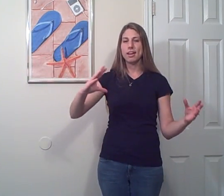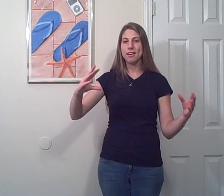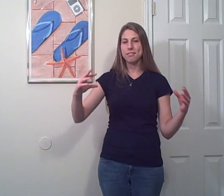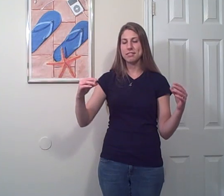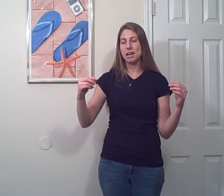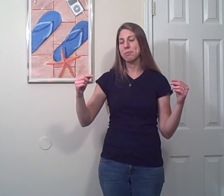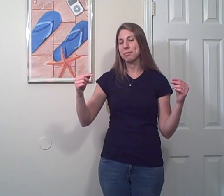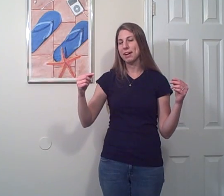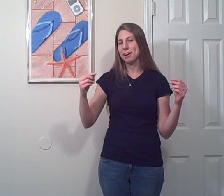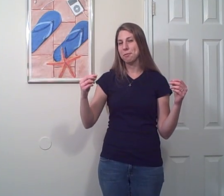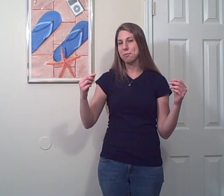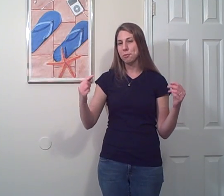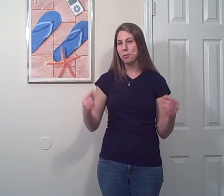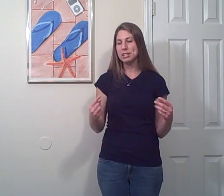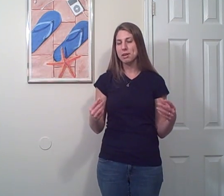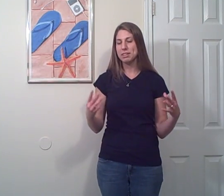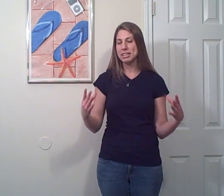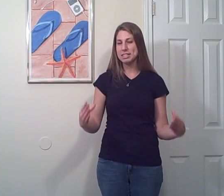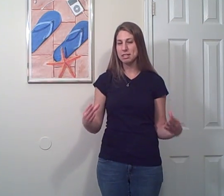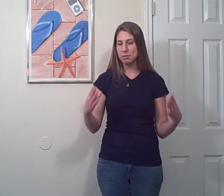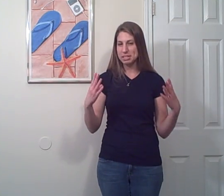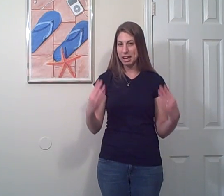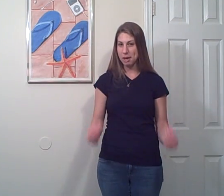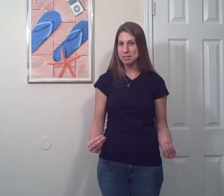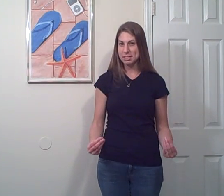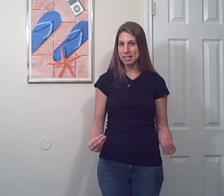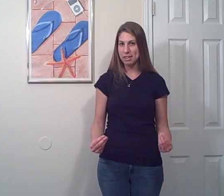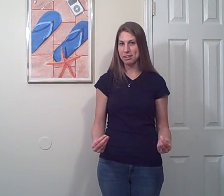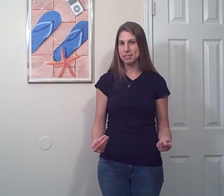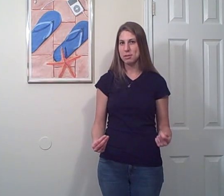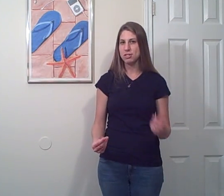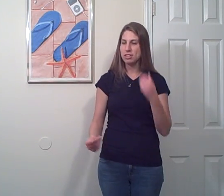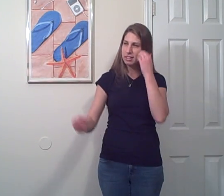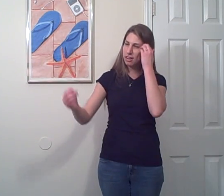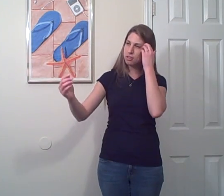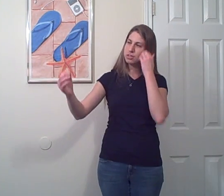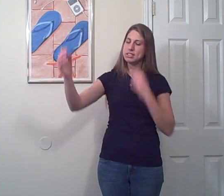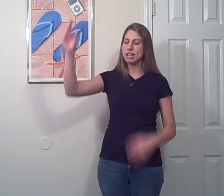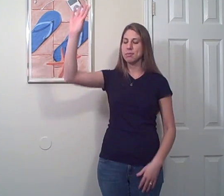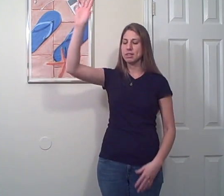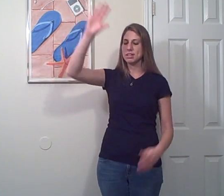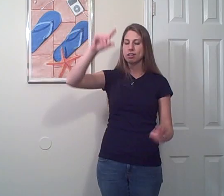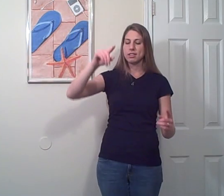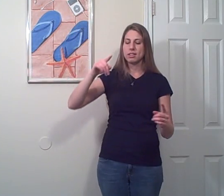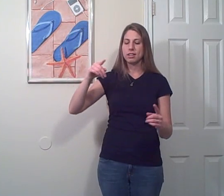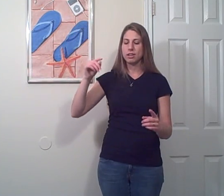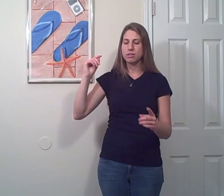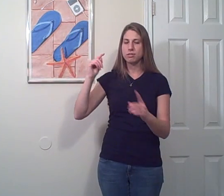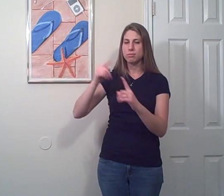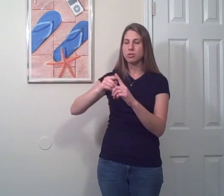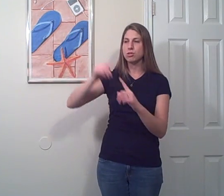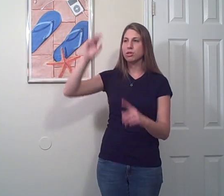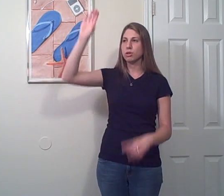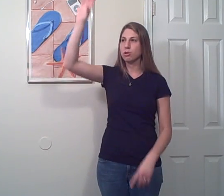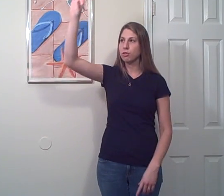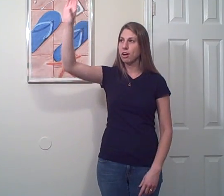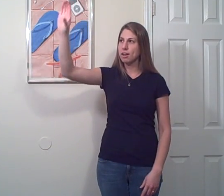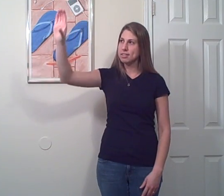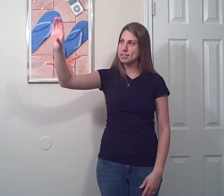if that one time the kids can be timed together, especially, and I'll do it the same. It goes to the cross and